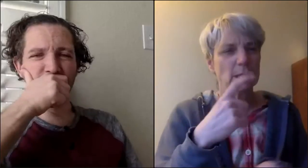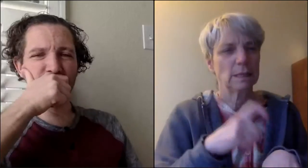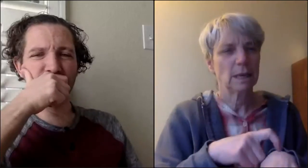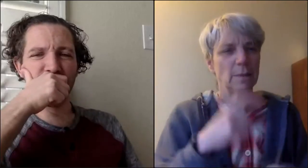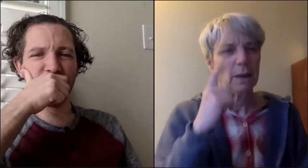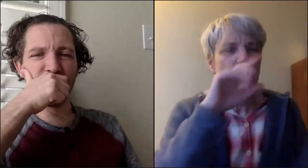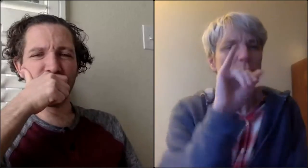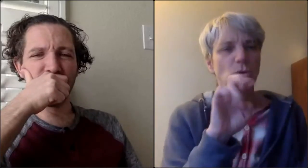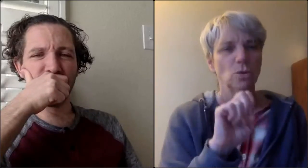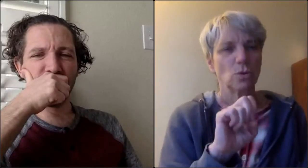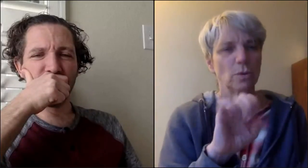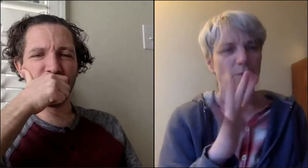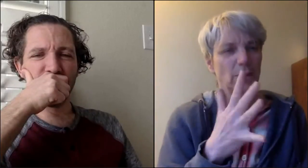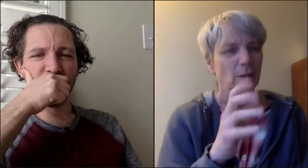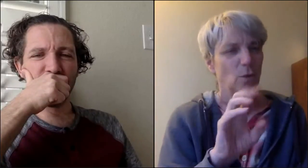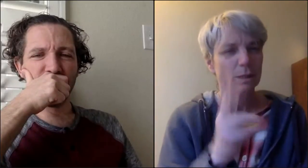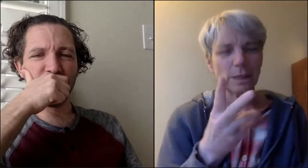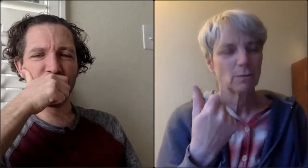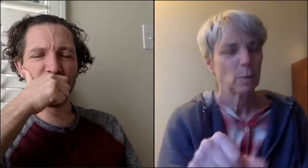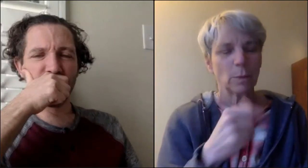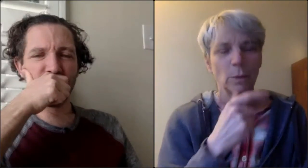Everyone kind of take notes of what happens to this one, okay?